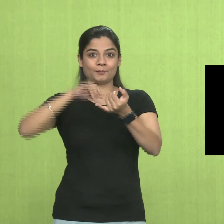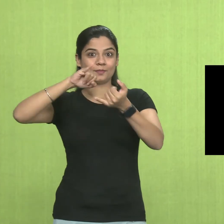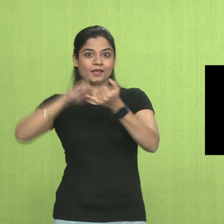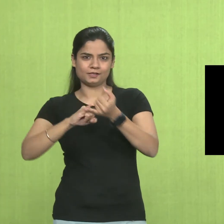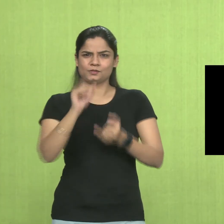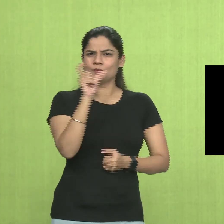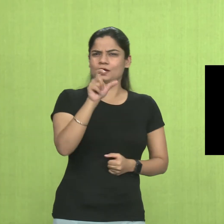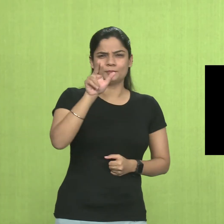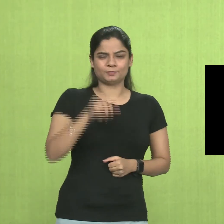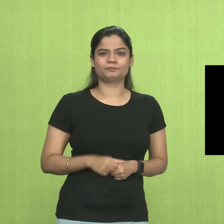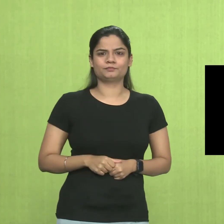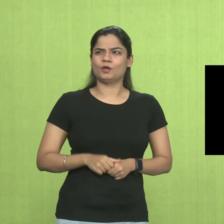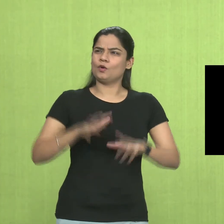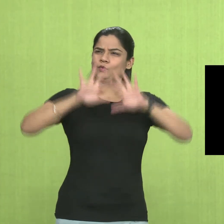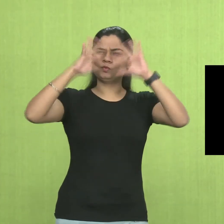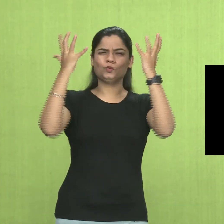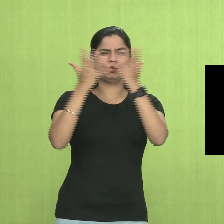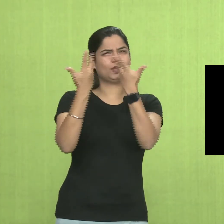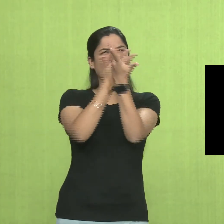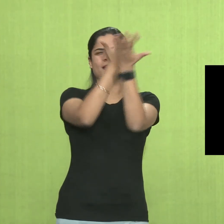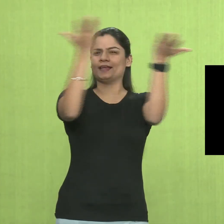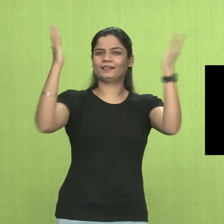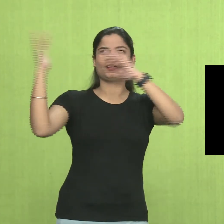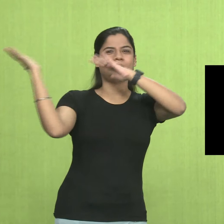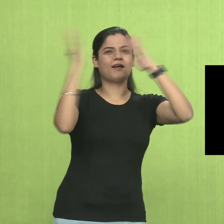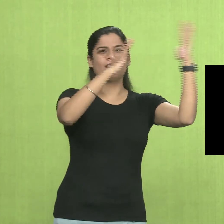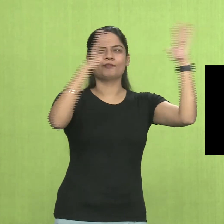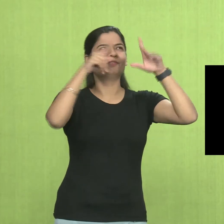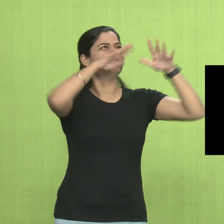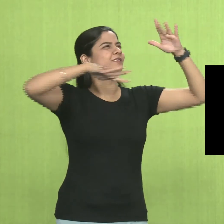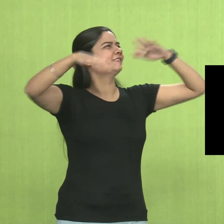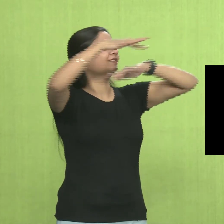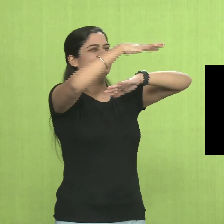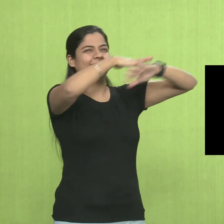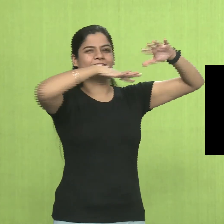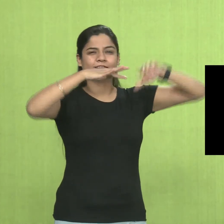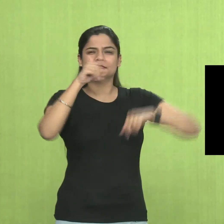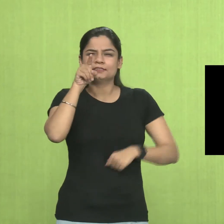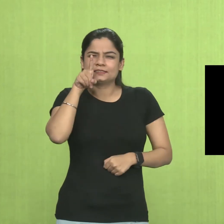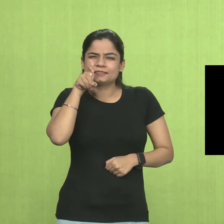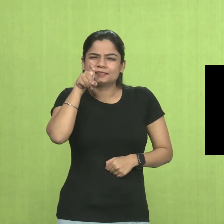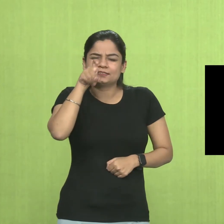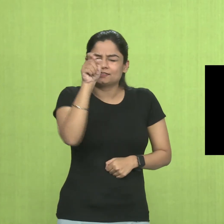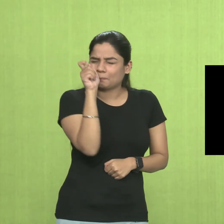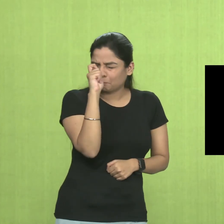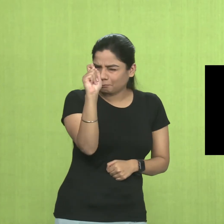so small that you can't see it. It's very, very small, but it can be seen through